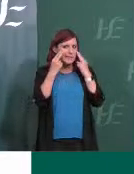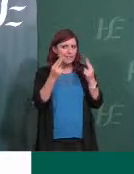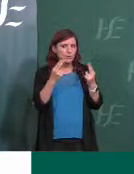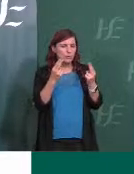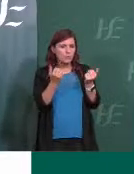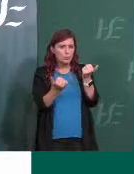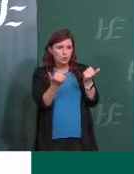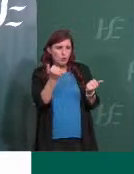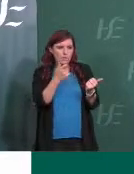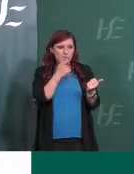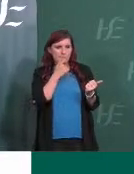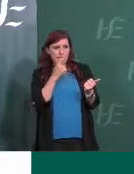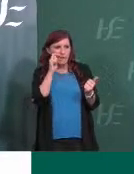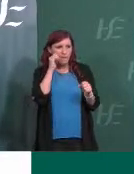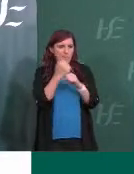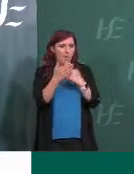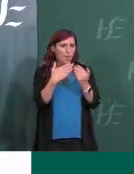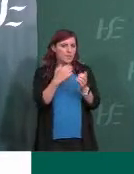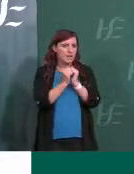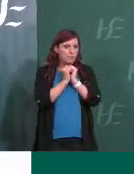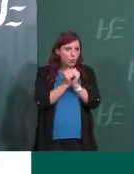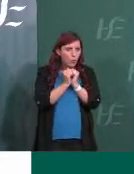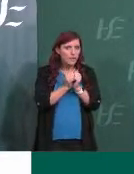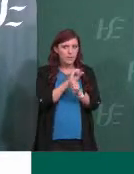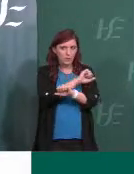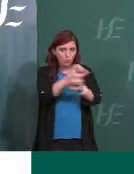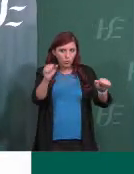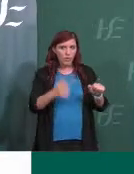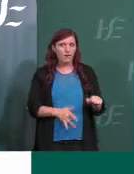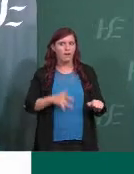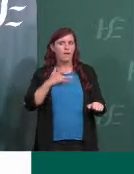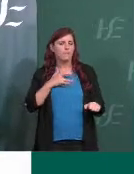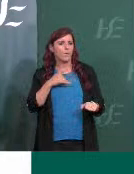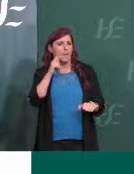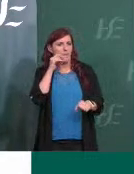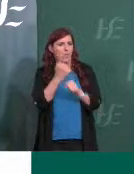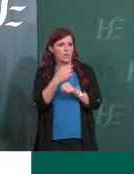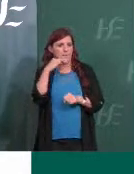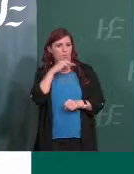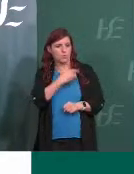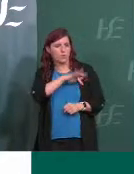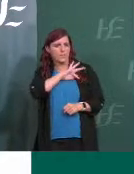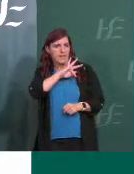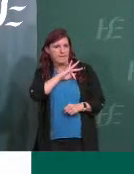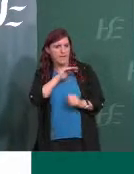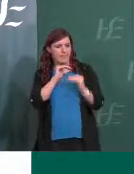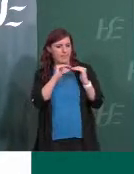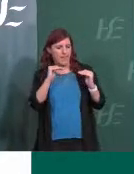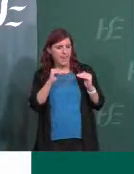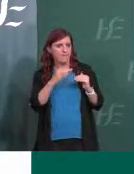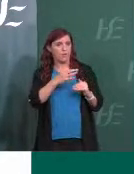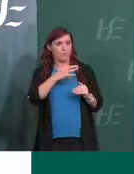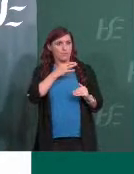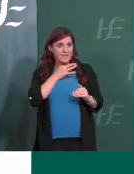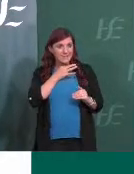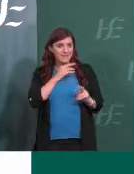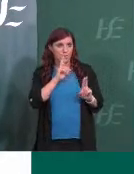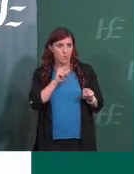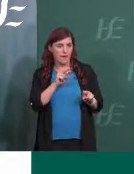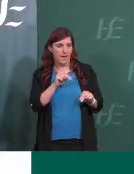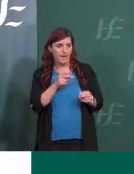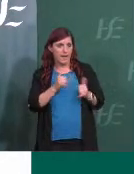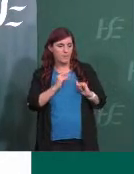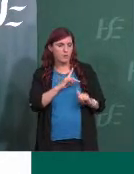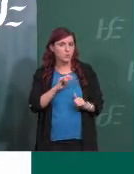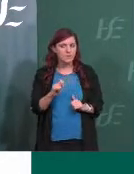the appropriate thing for you to do in your life in terms of what's important to you and the level of risk that's safe for you to take. And that's